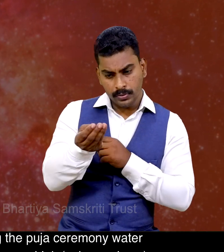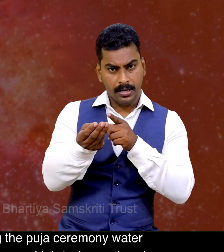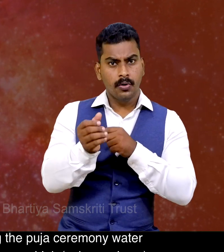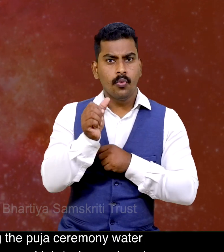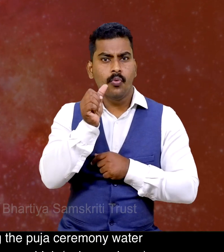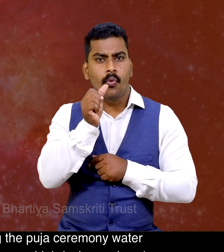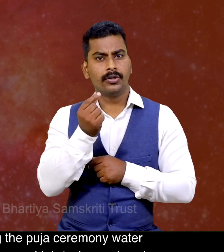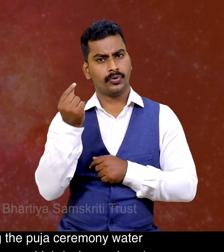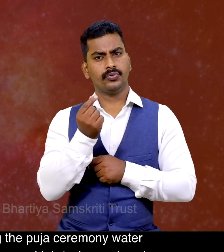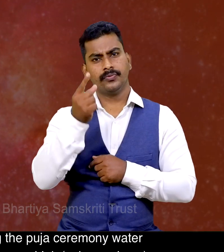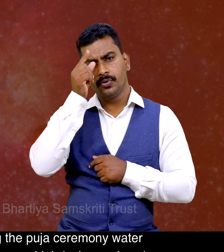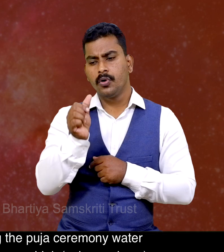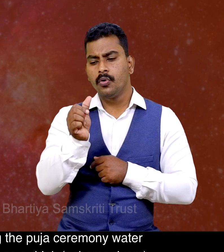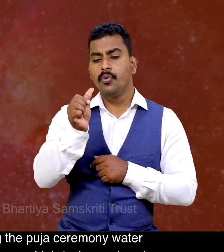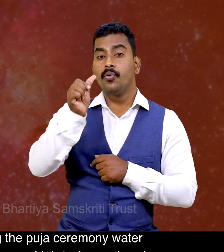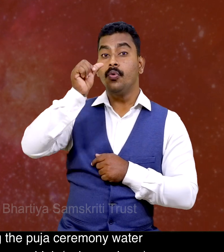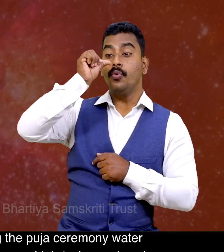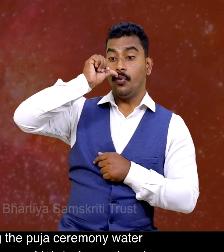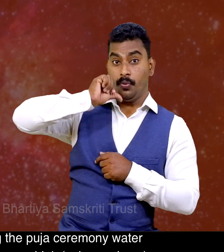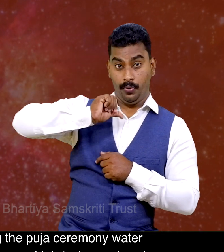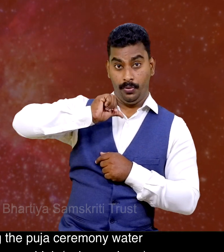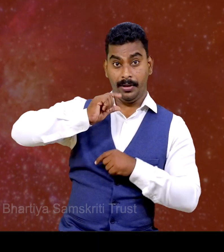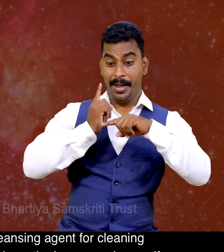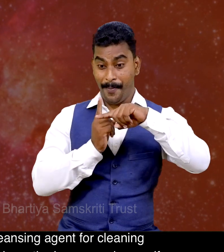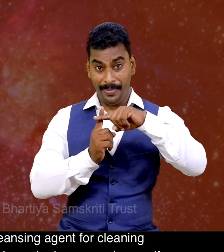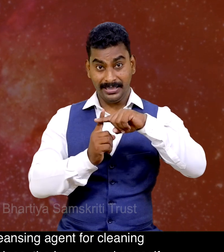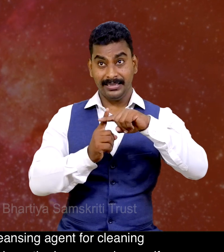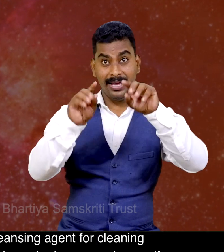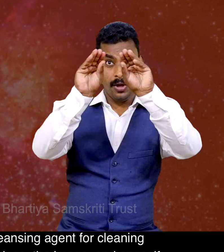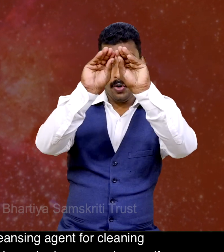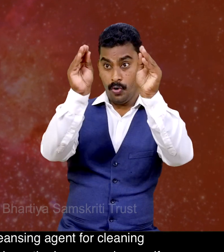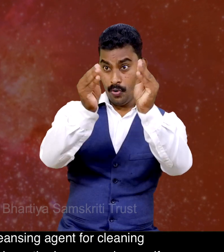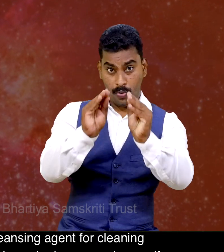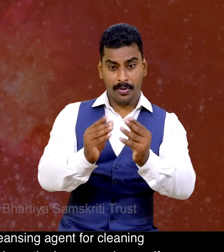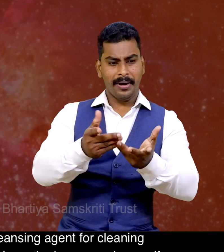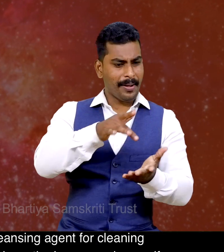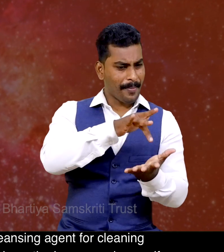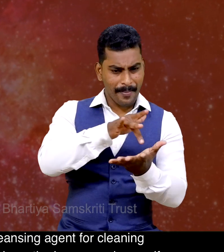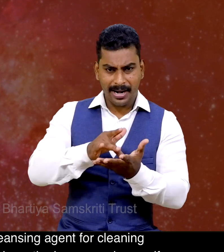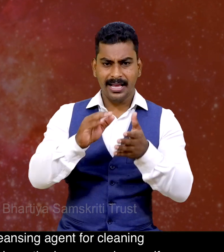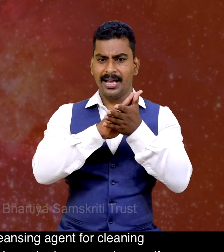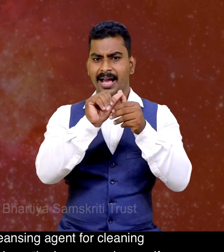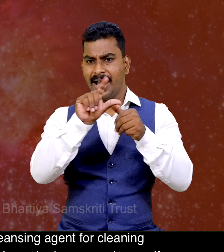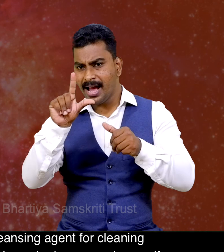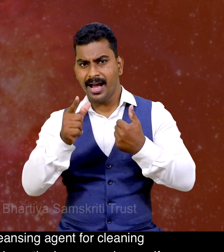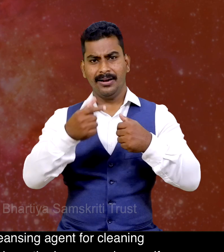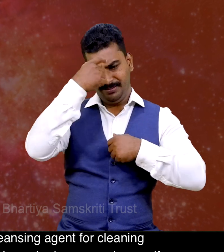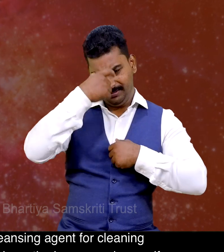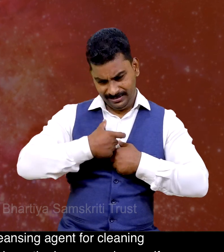Water is used as a drink, achamaniyam, and cleansing agent for cleaning the ritual place, the image, and